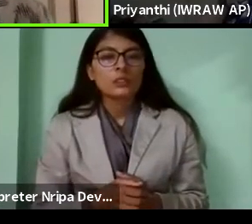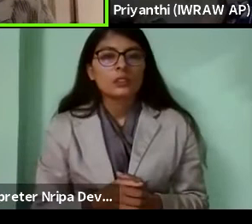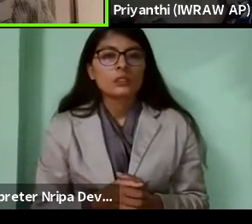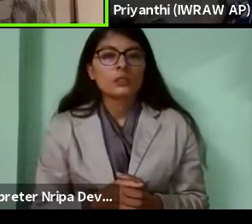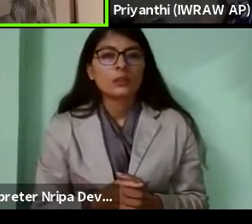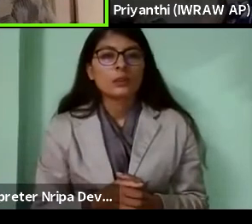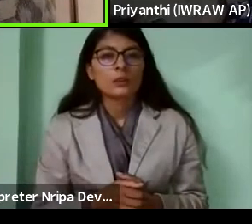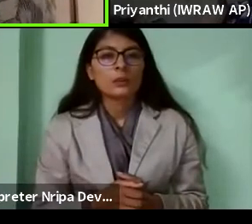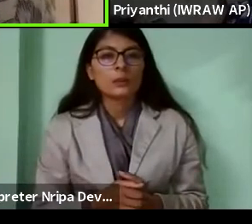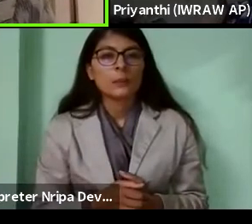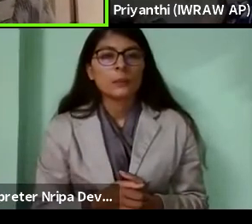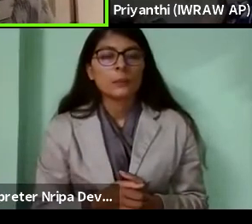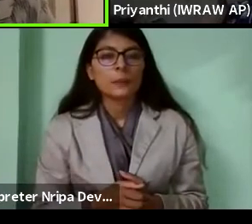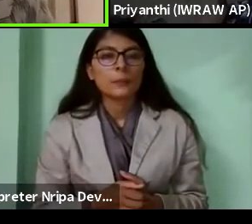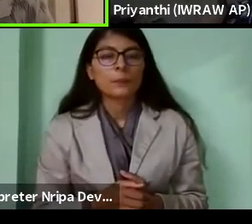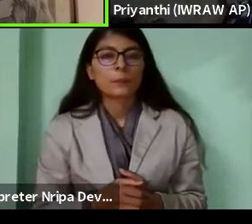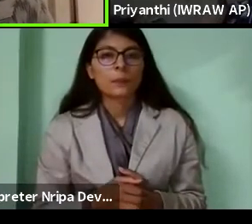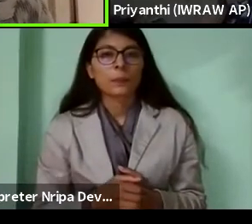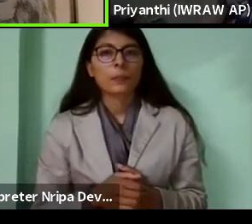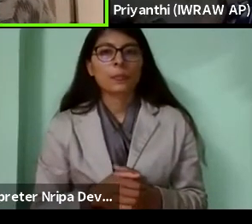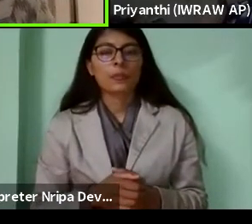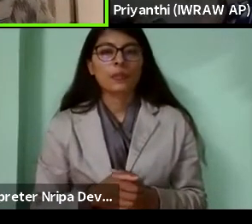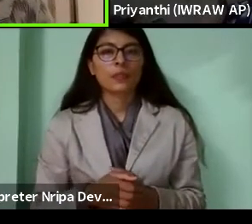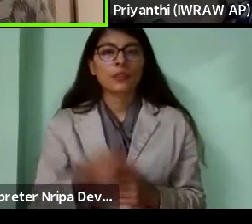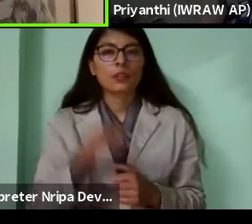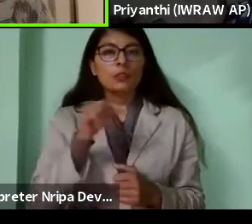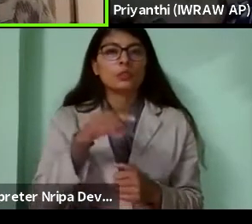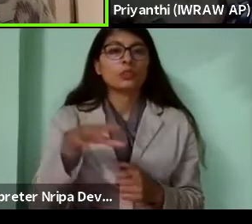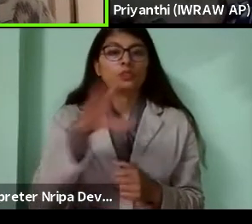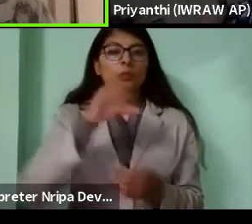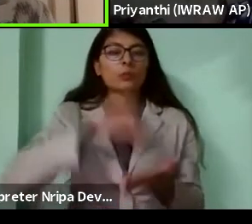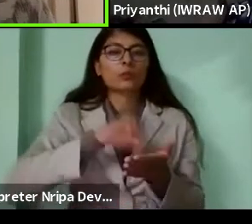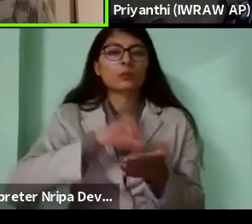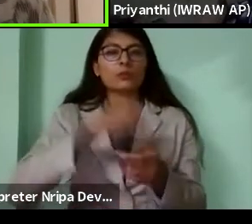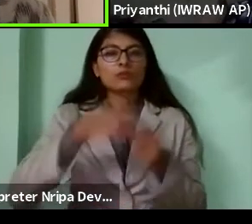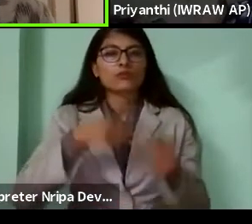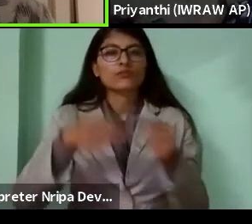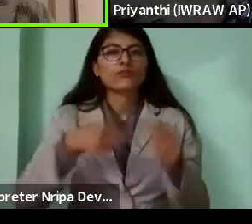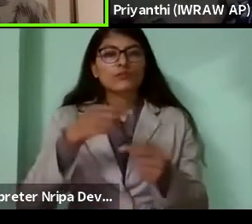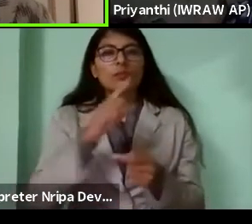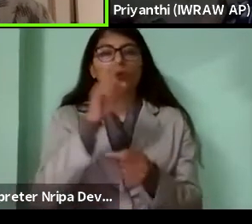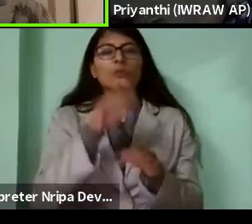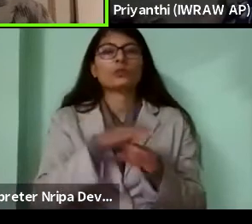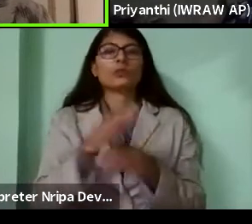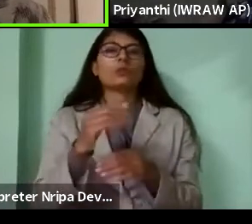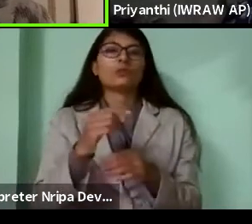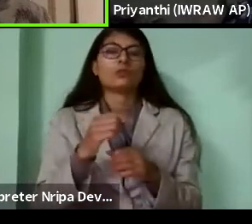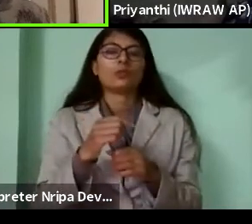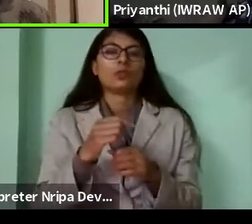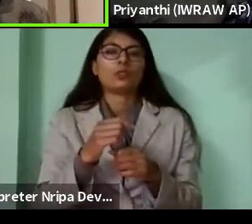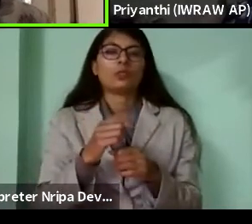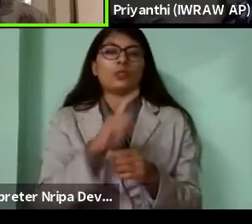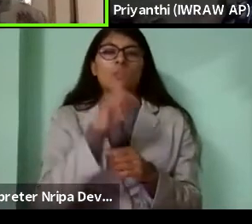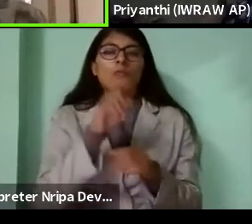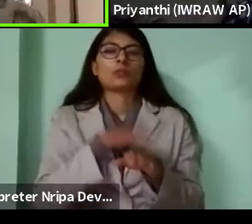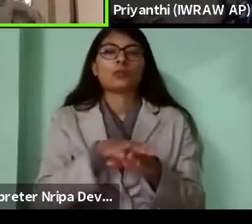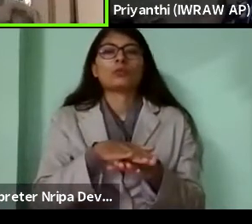of isn't in good form to keep asking the same questions just because we are not willing to listen